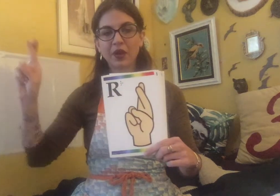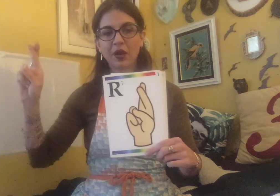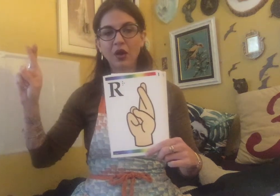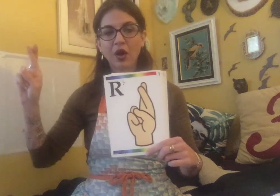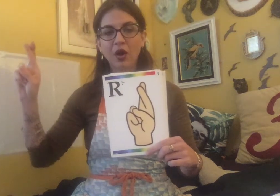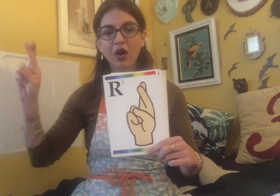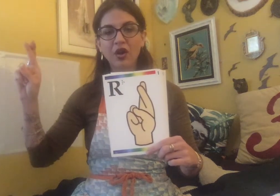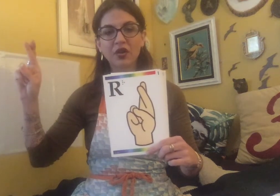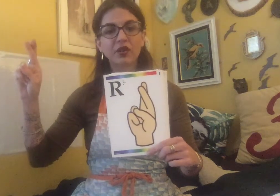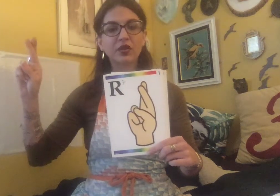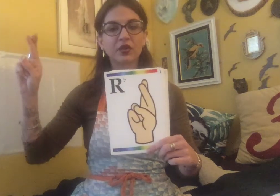R,